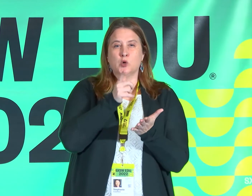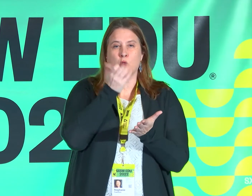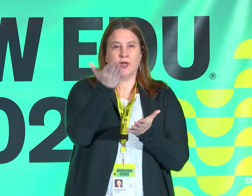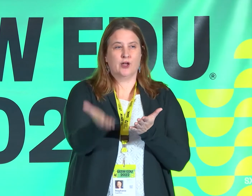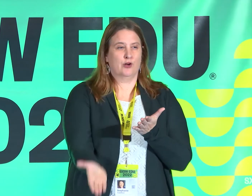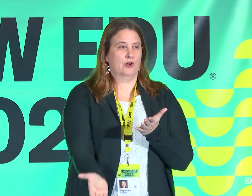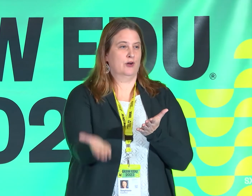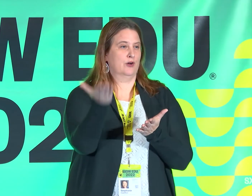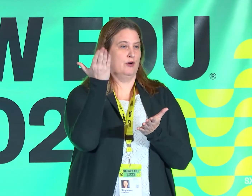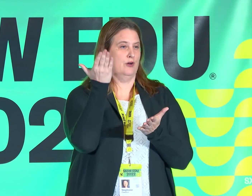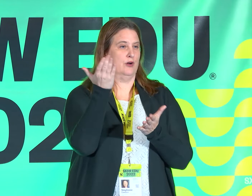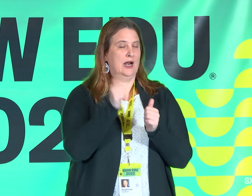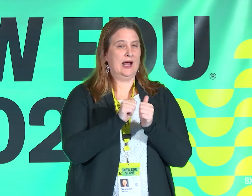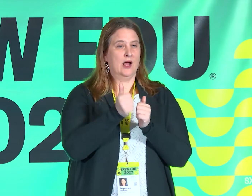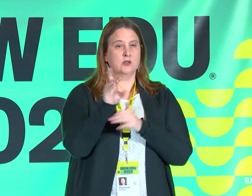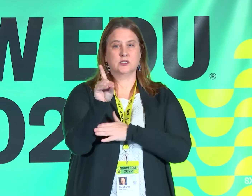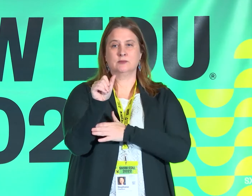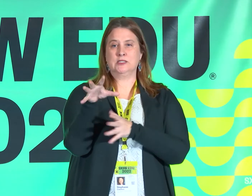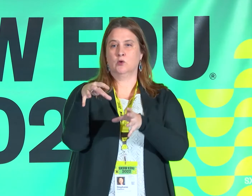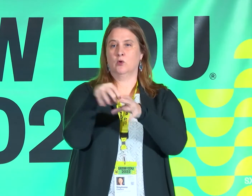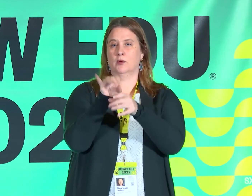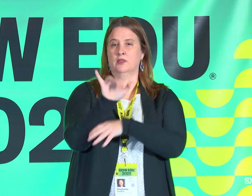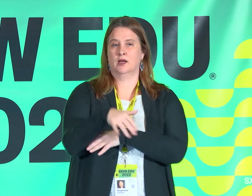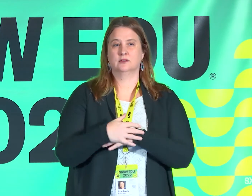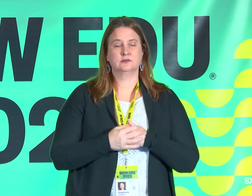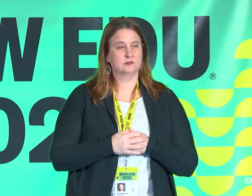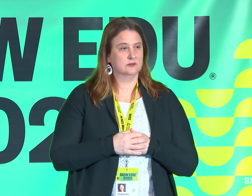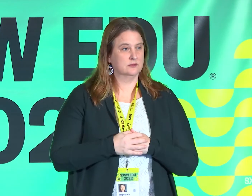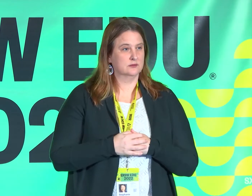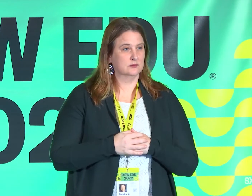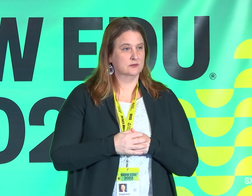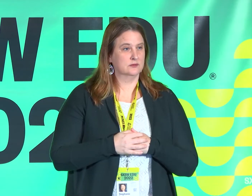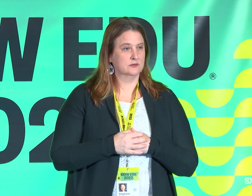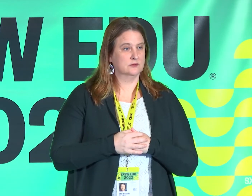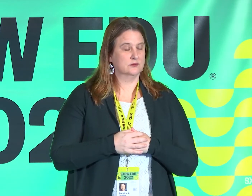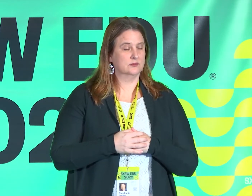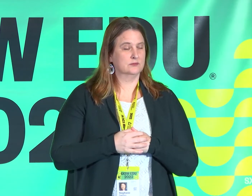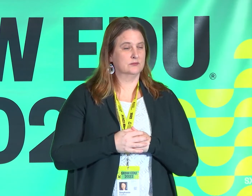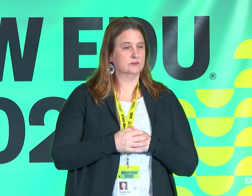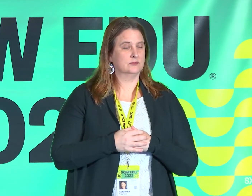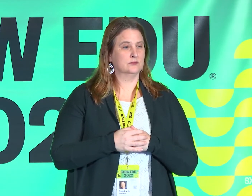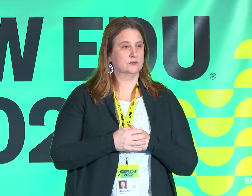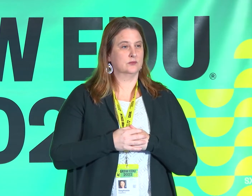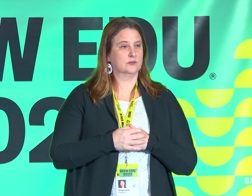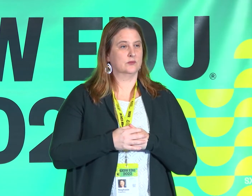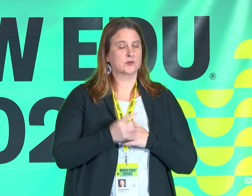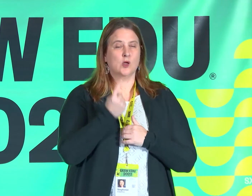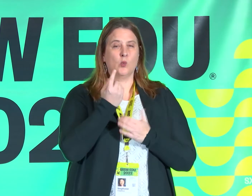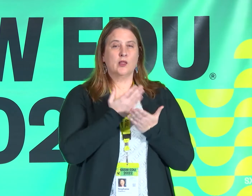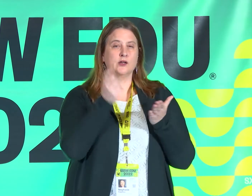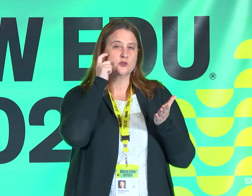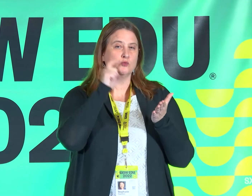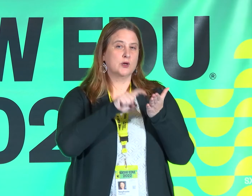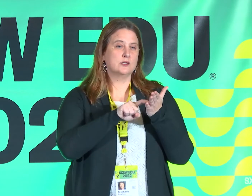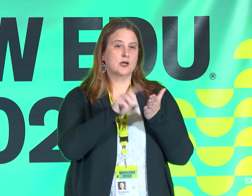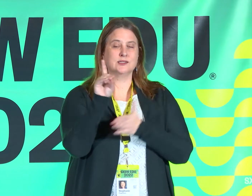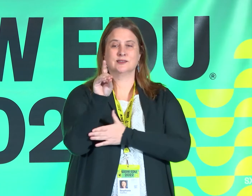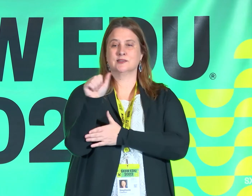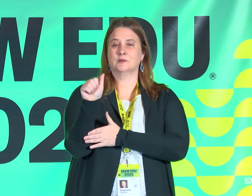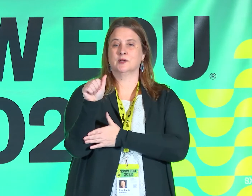the learners are, and how disability is incorporated into that learning. One thing to recognize